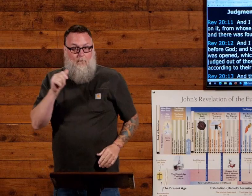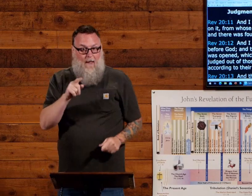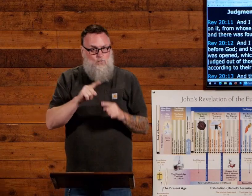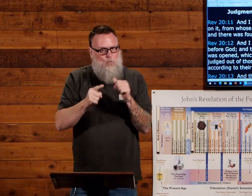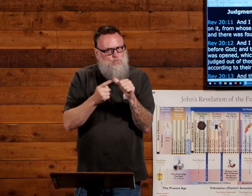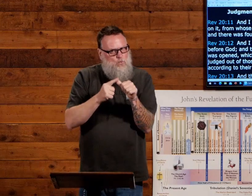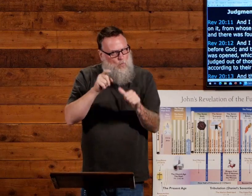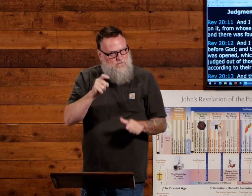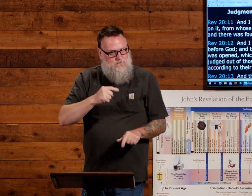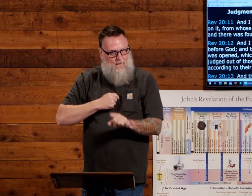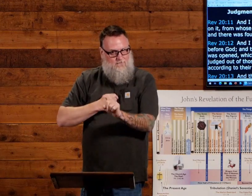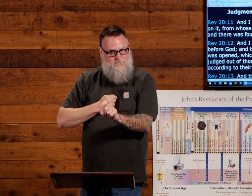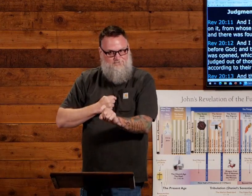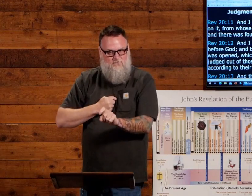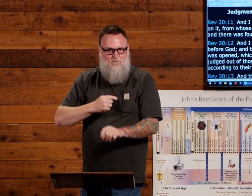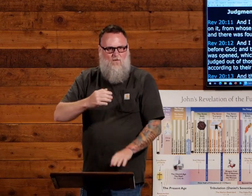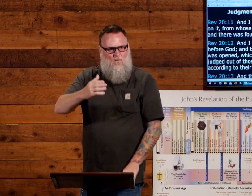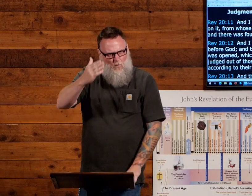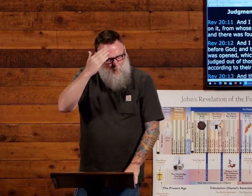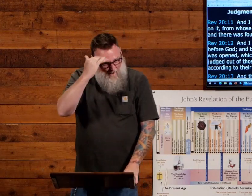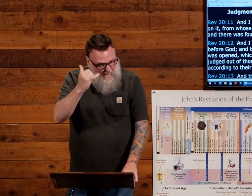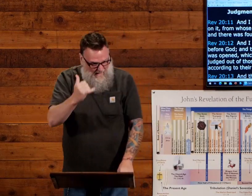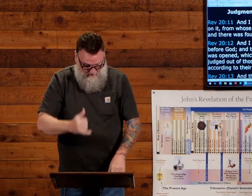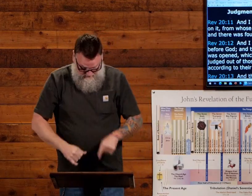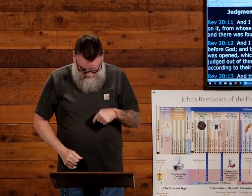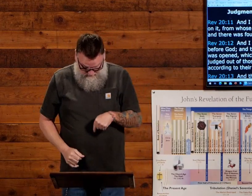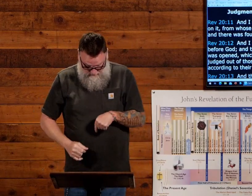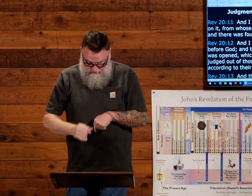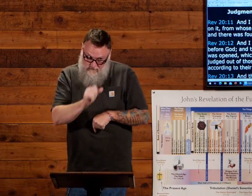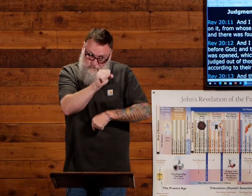set a rank, but hold that thought for later. Why?